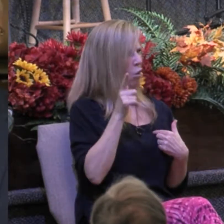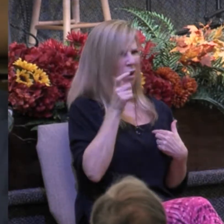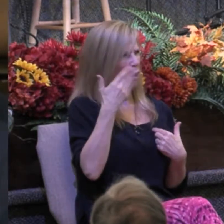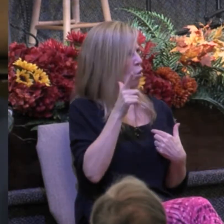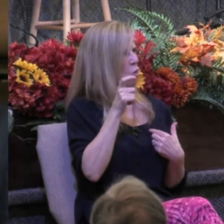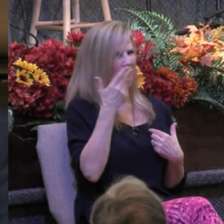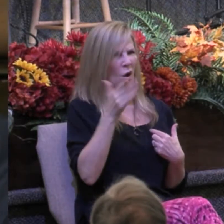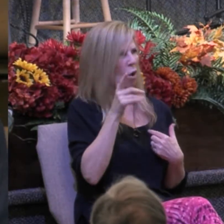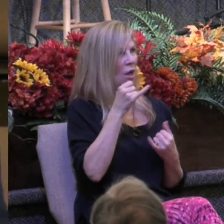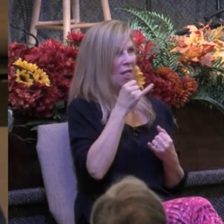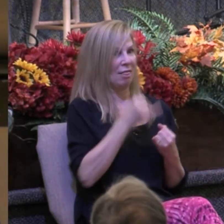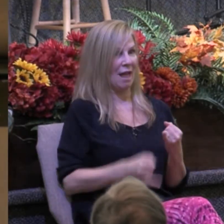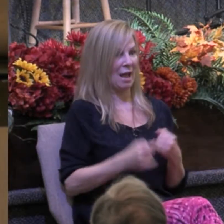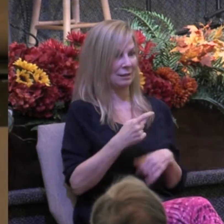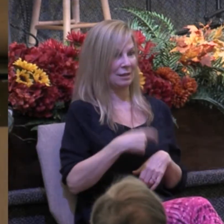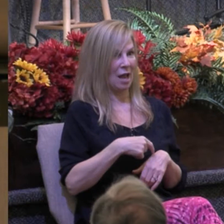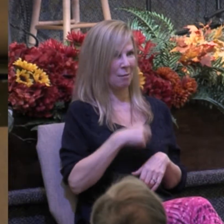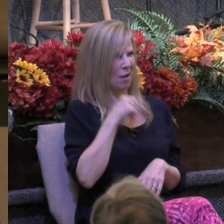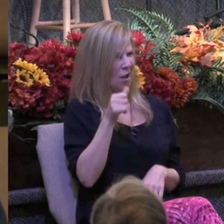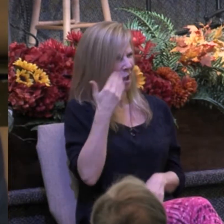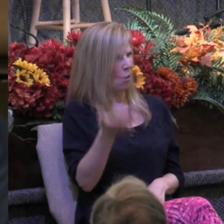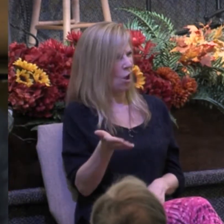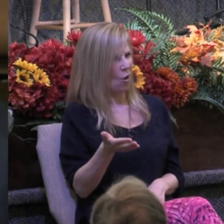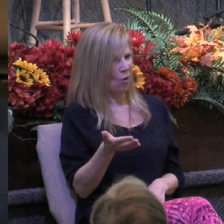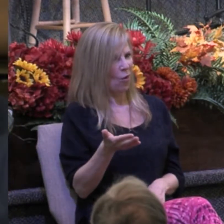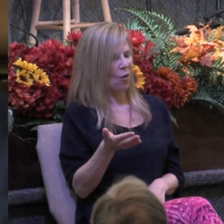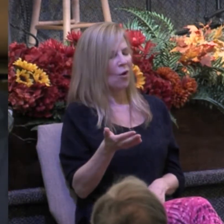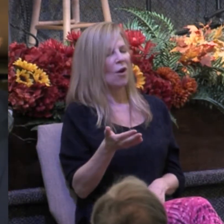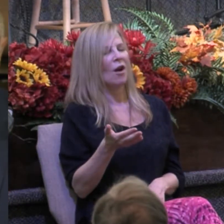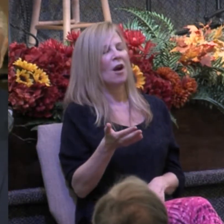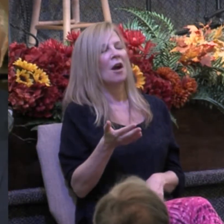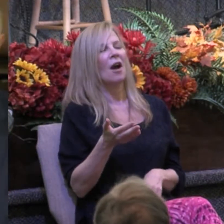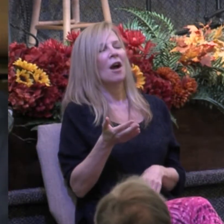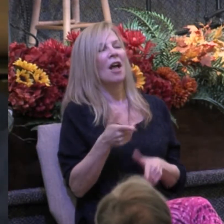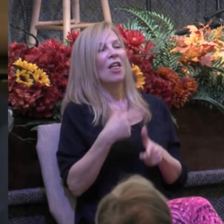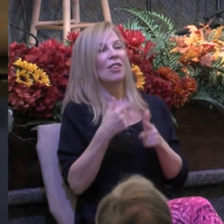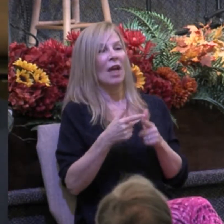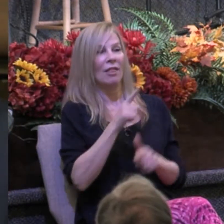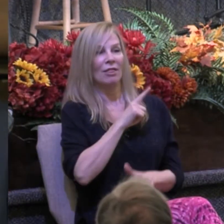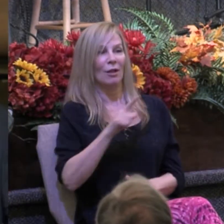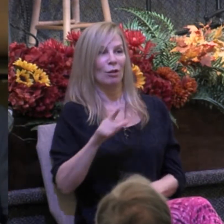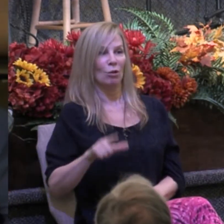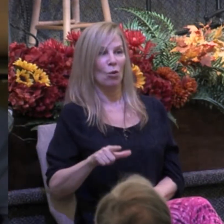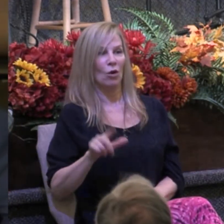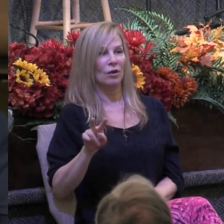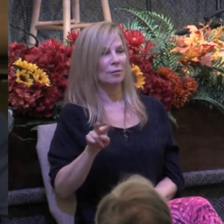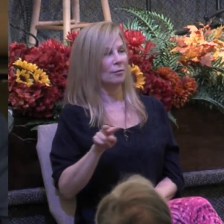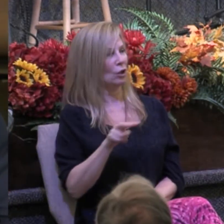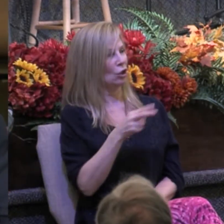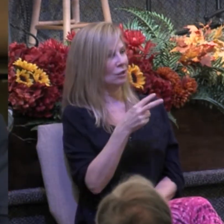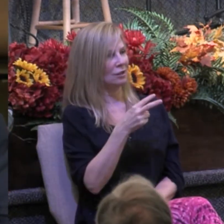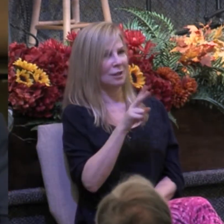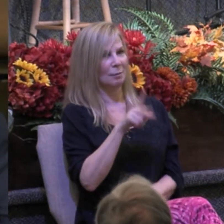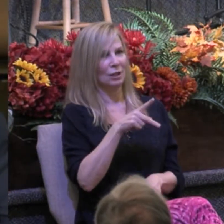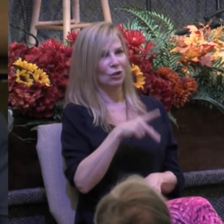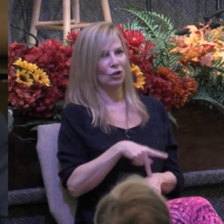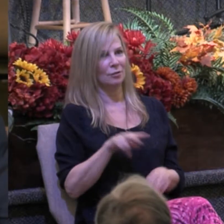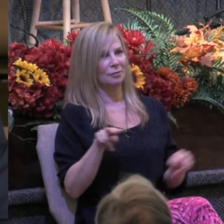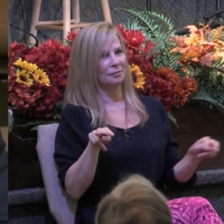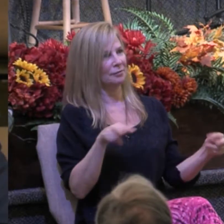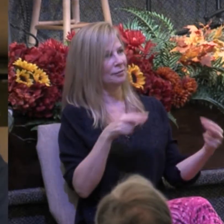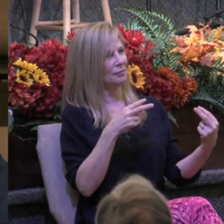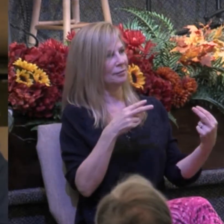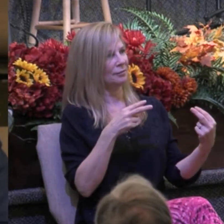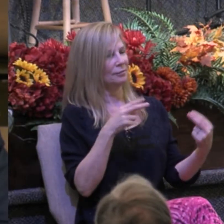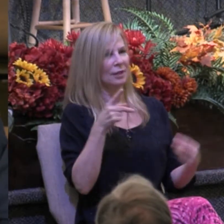final time, we read in Luke 22:61, the Lord turned and looked at Peter. And